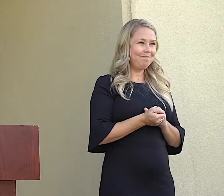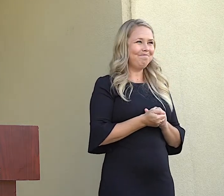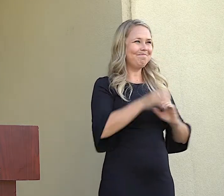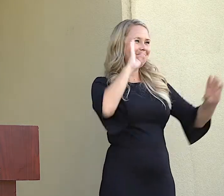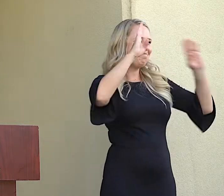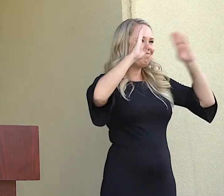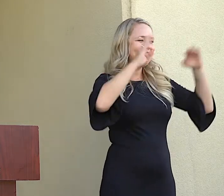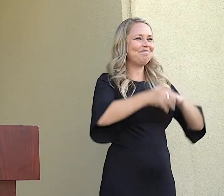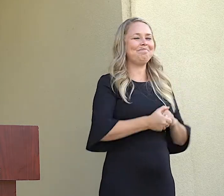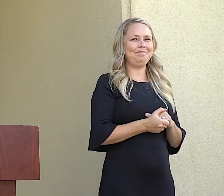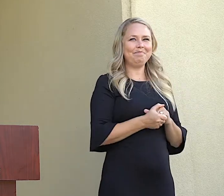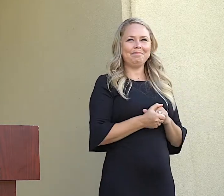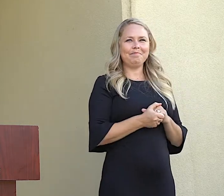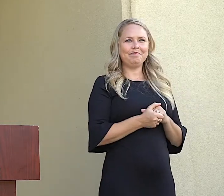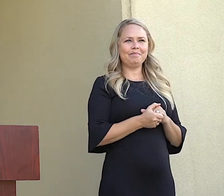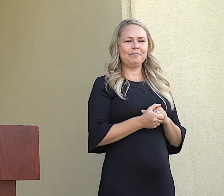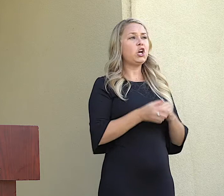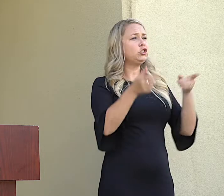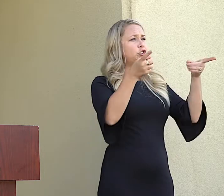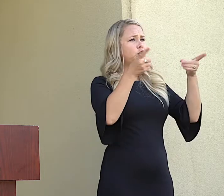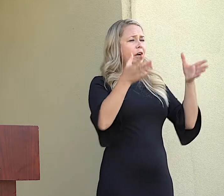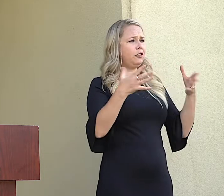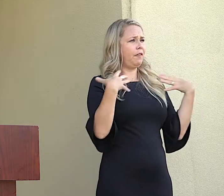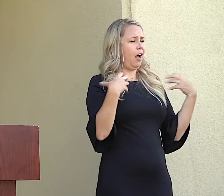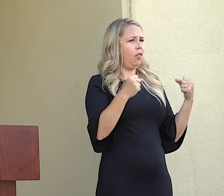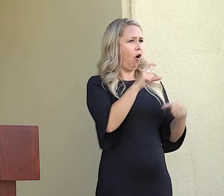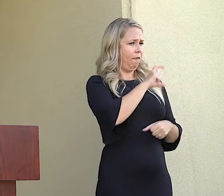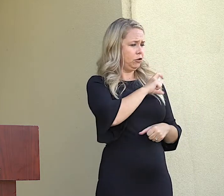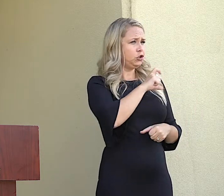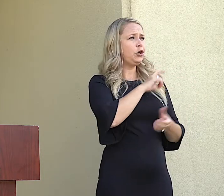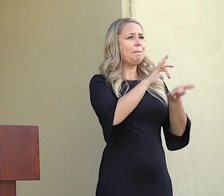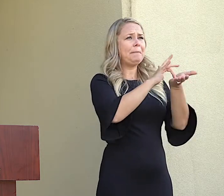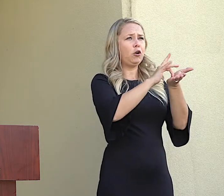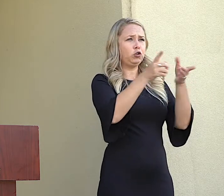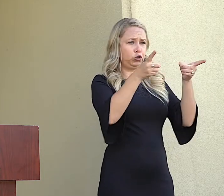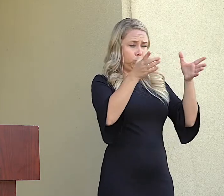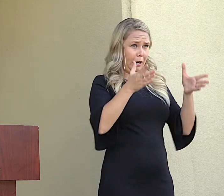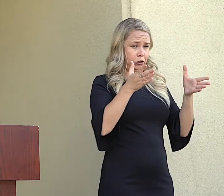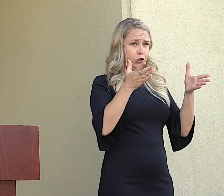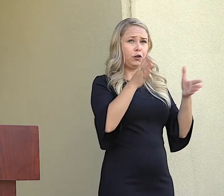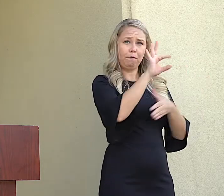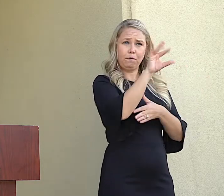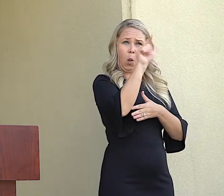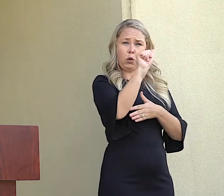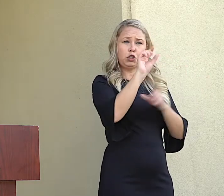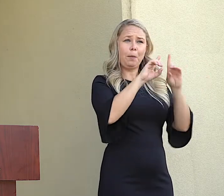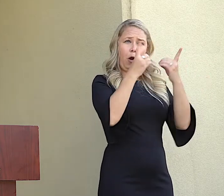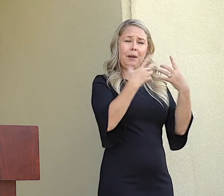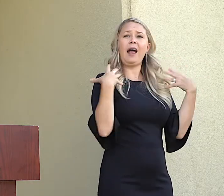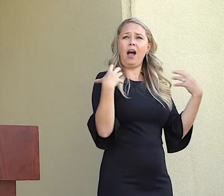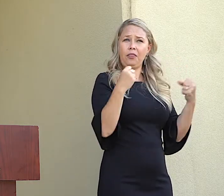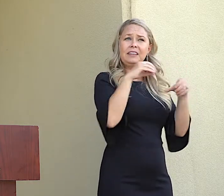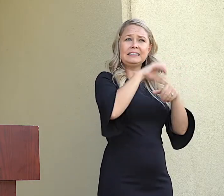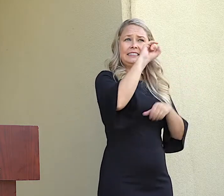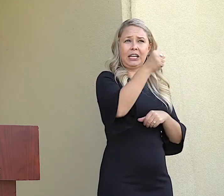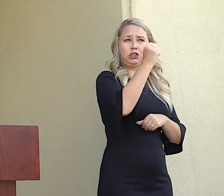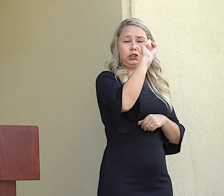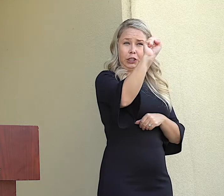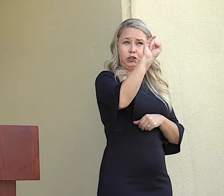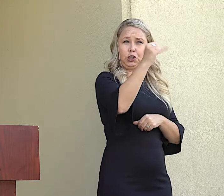Greetings. As the Director, Health Officer, and Medical Director with the Florida Department of Health in St. Johns